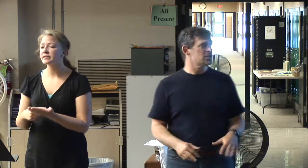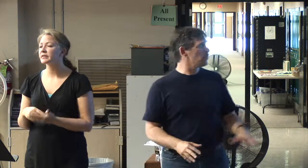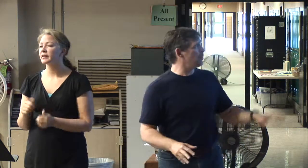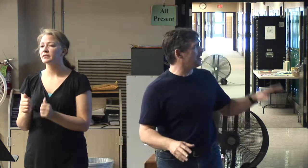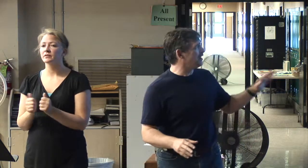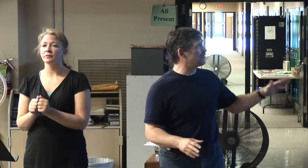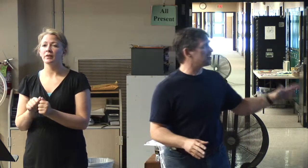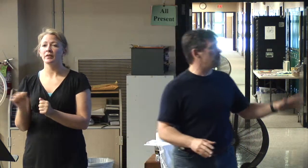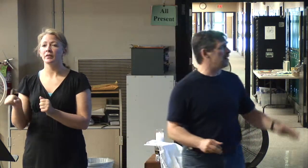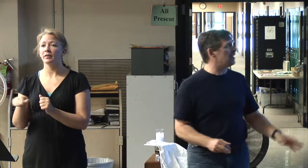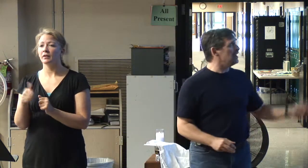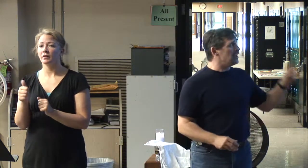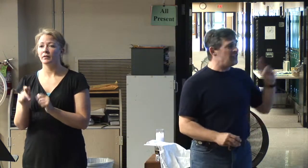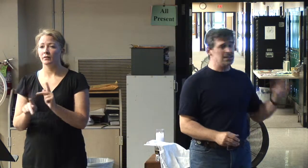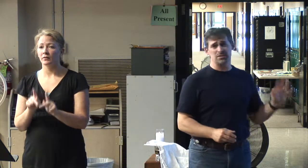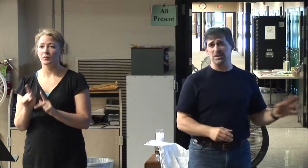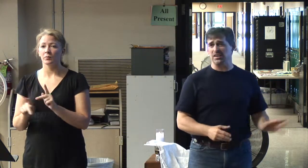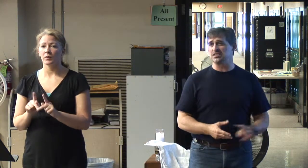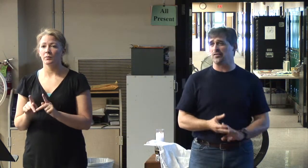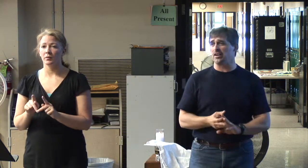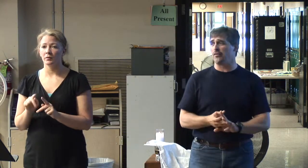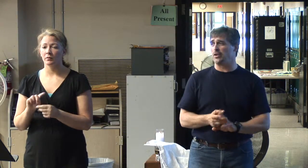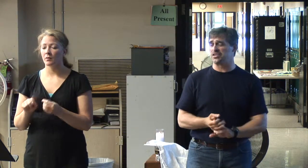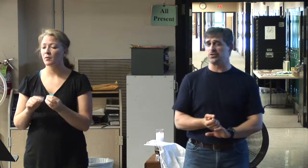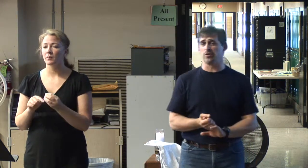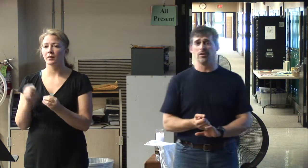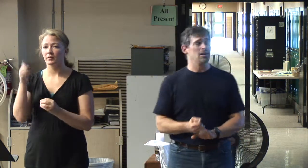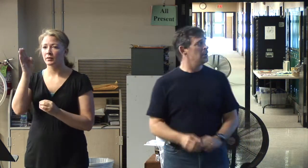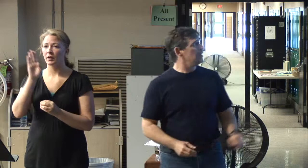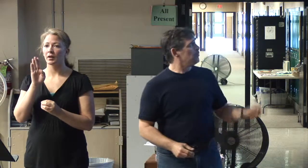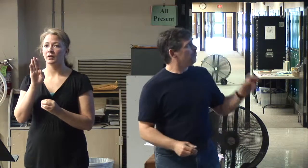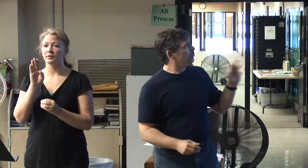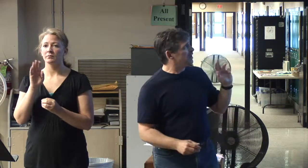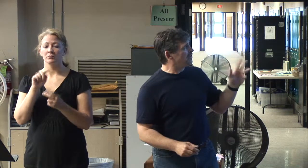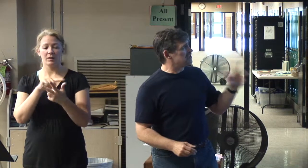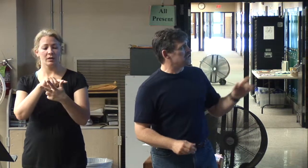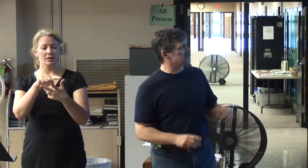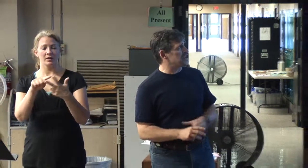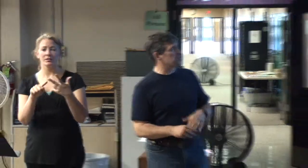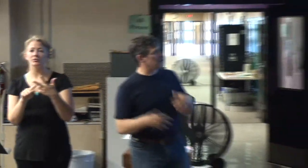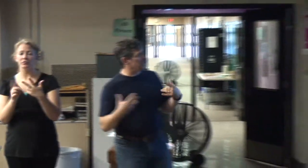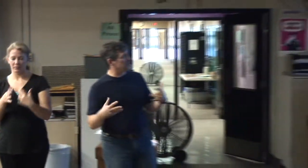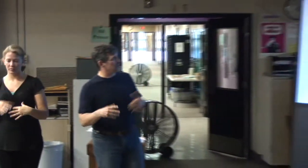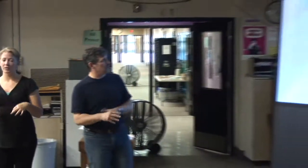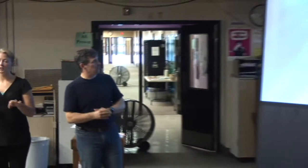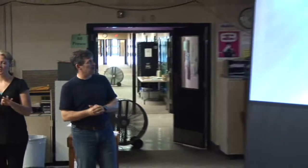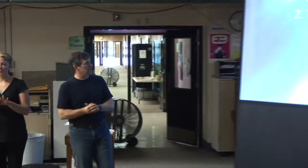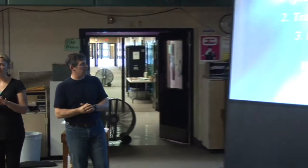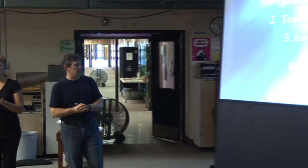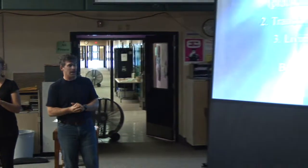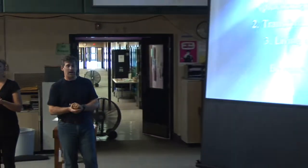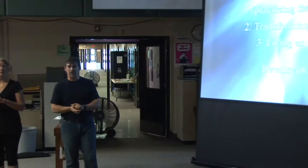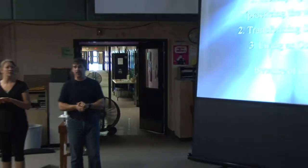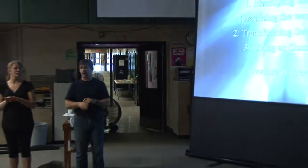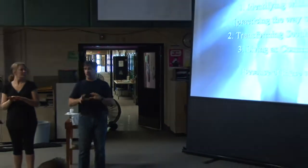place. So we want to live as community. And these three things, I think, are very central. But if these things are central, and I think that we